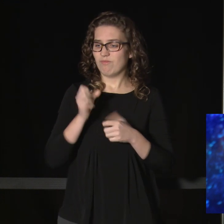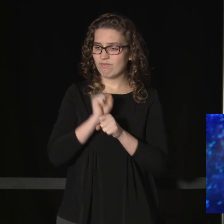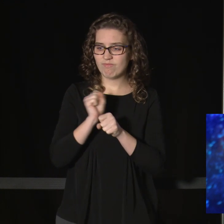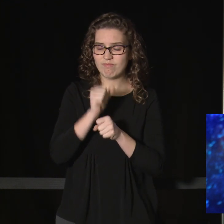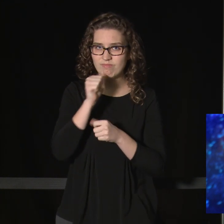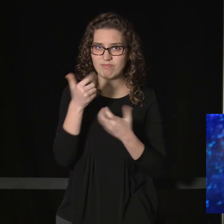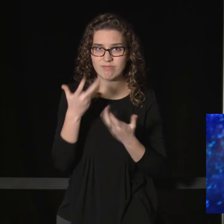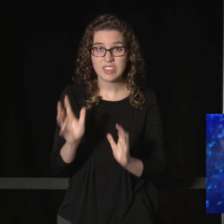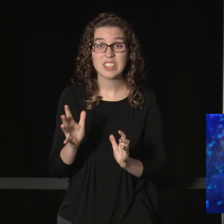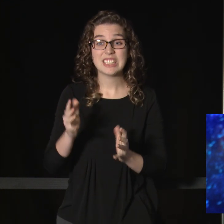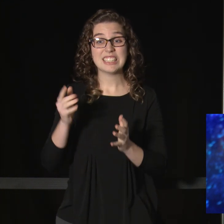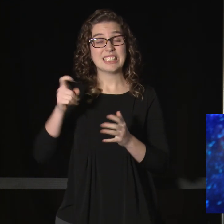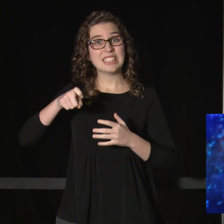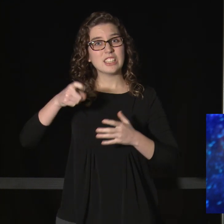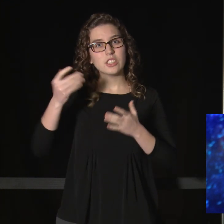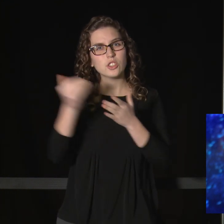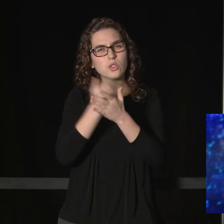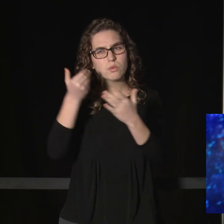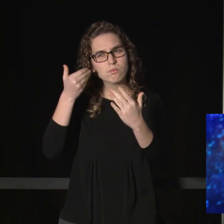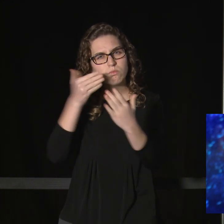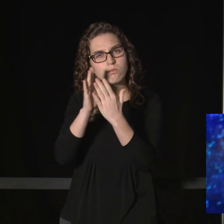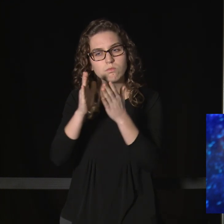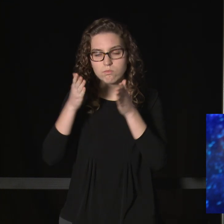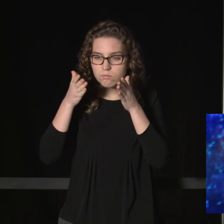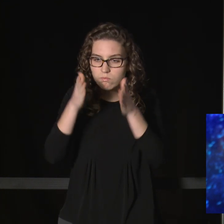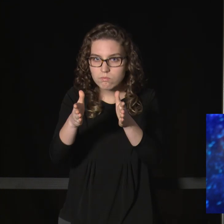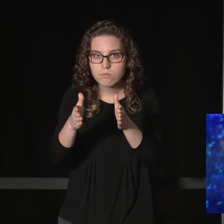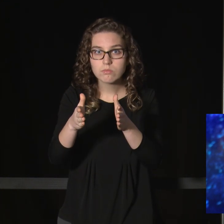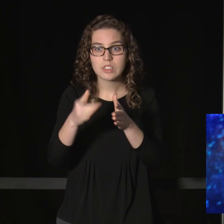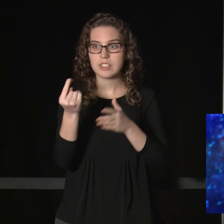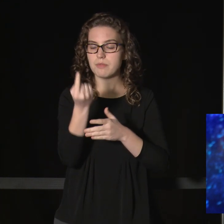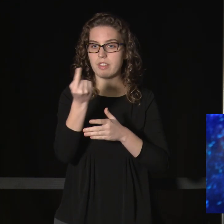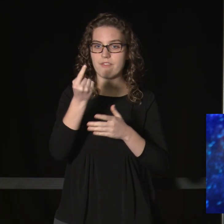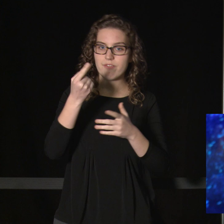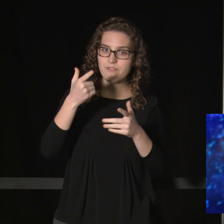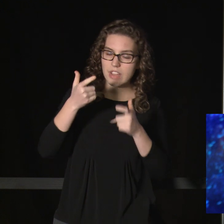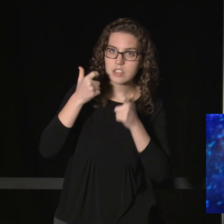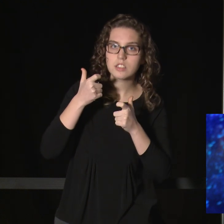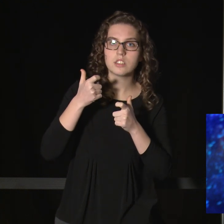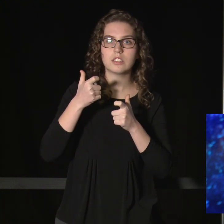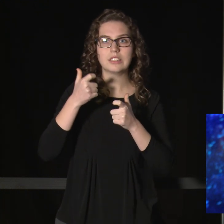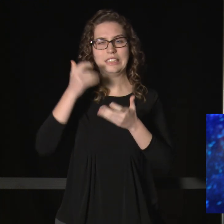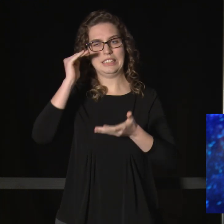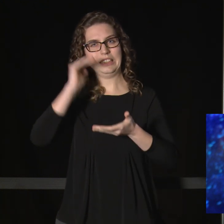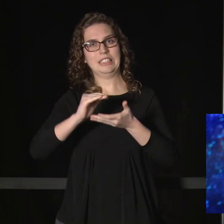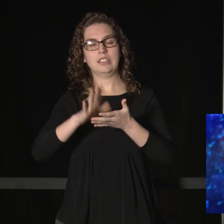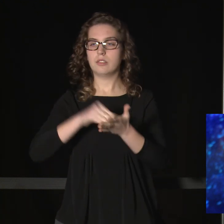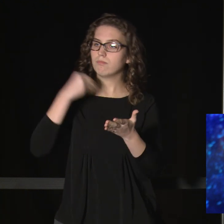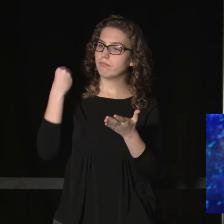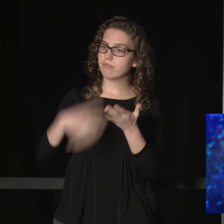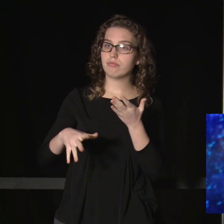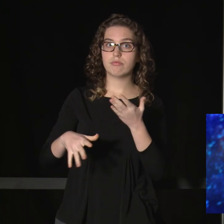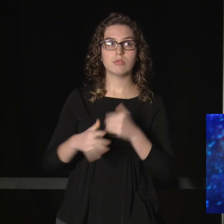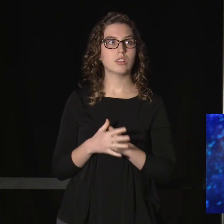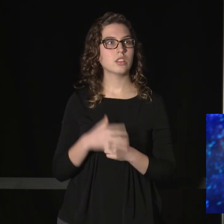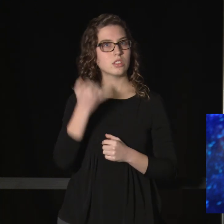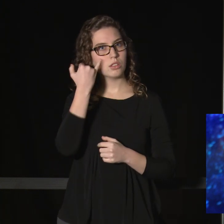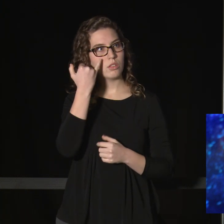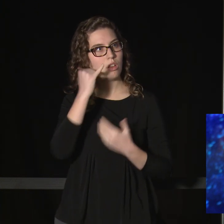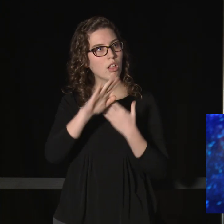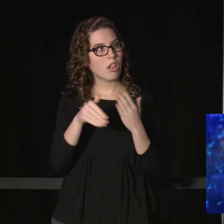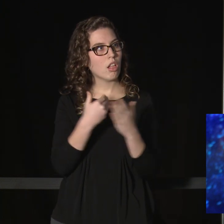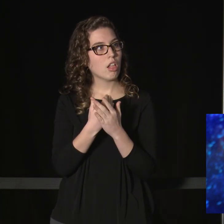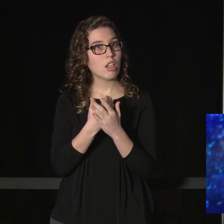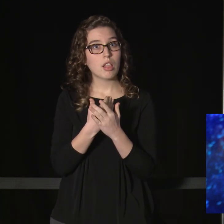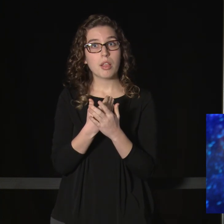approach, something faster, something less expensive. What if all bilingual or